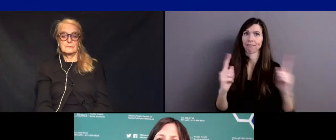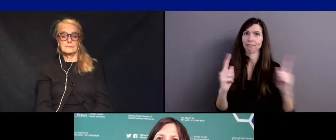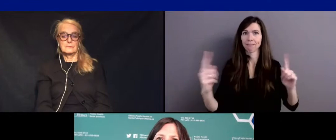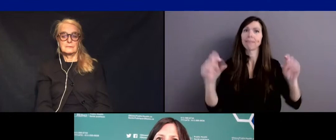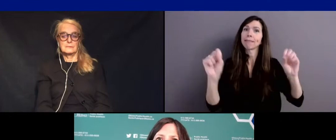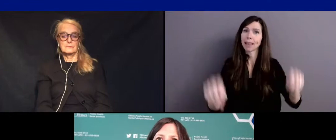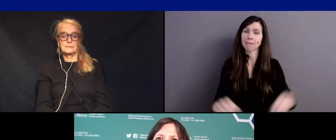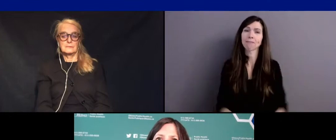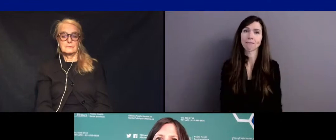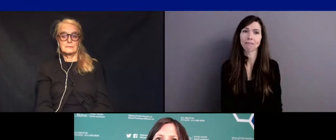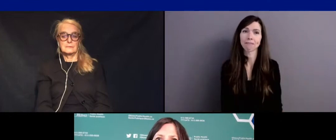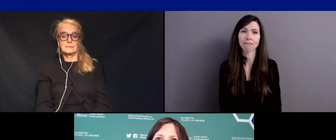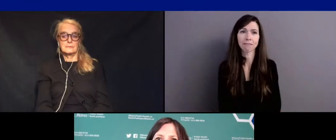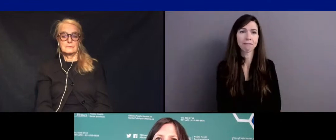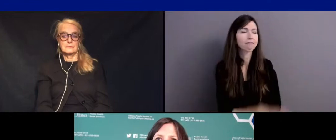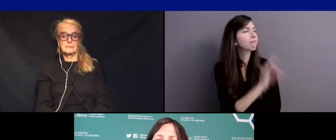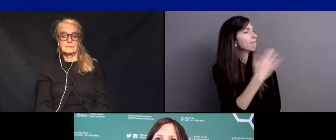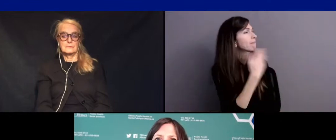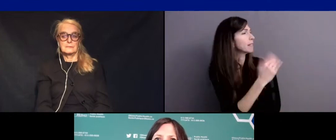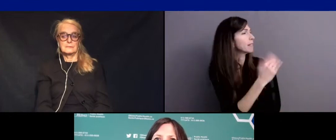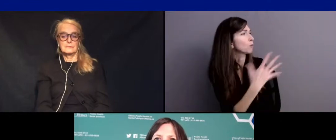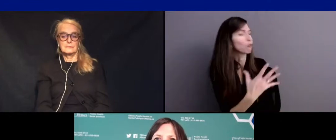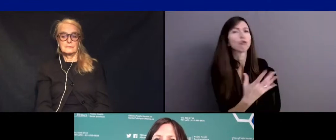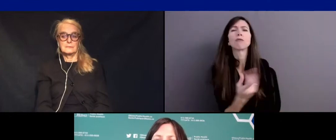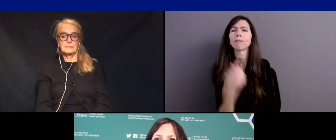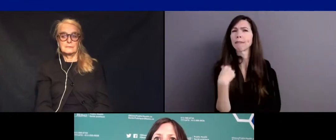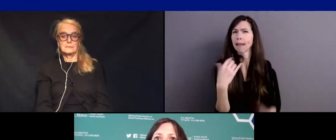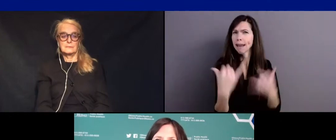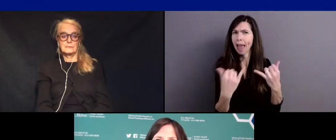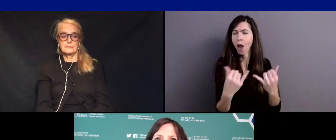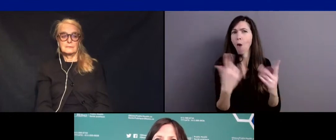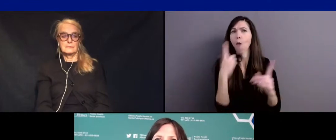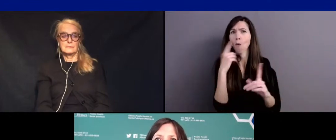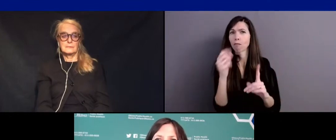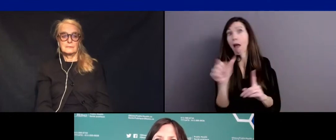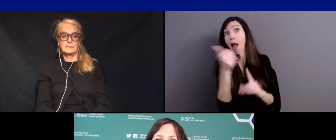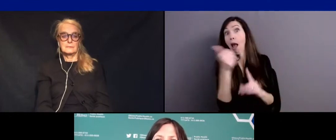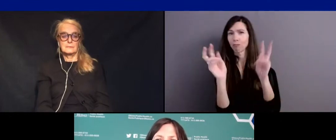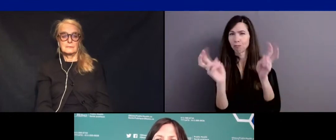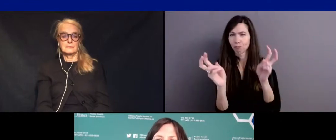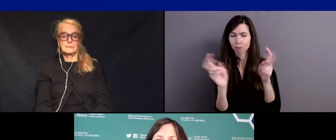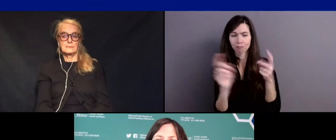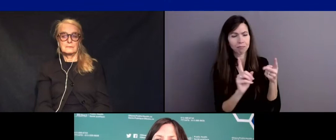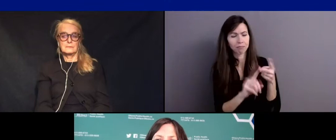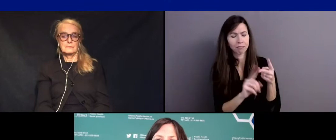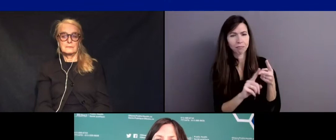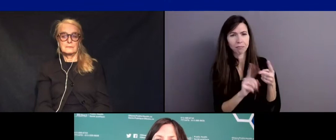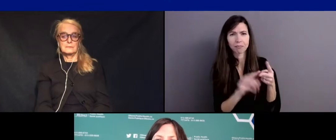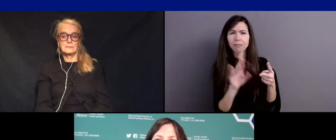Okay, thank you. And just changing topic just for a second, my second question, just regards to